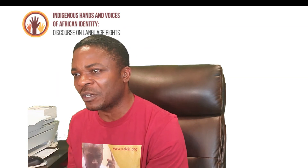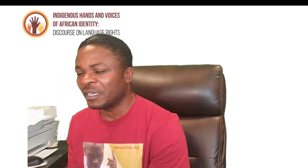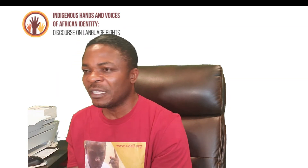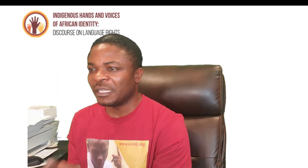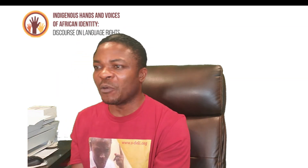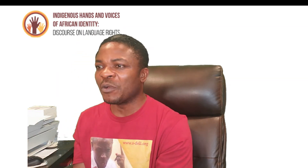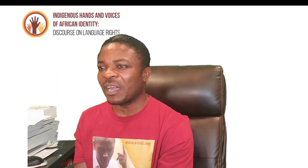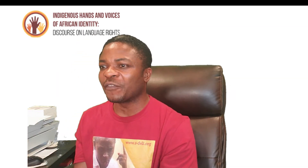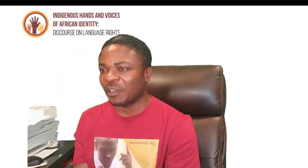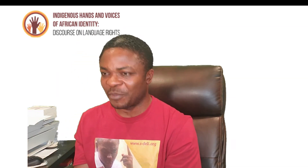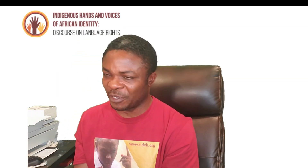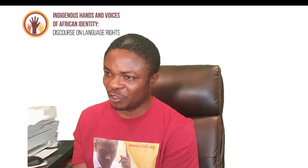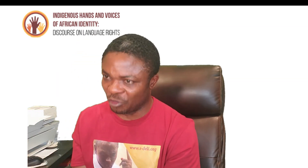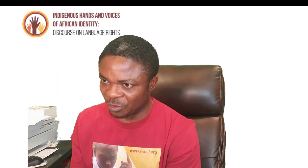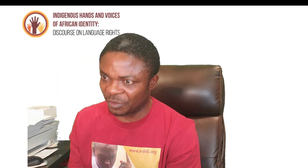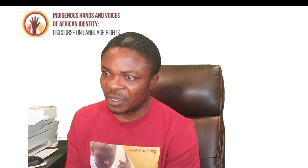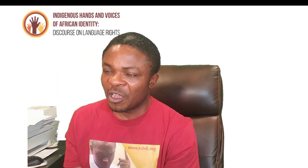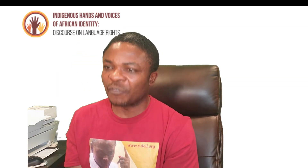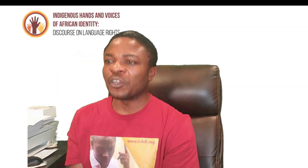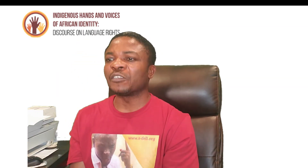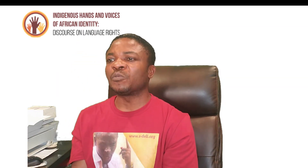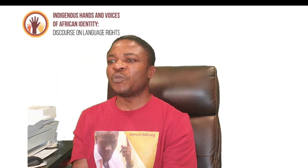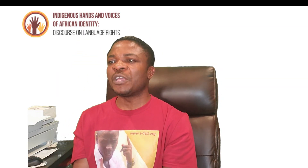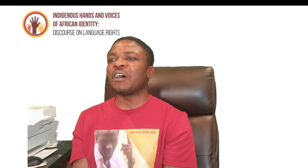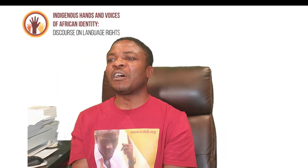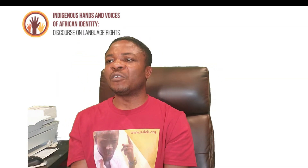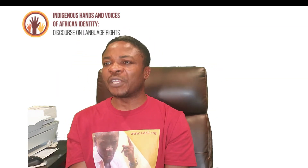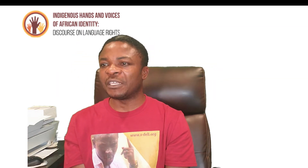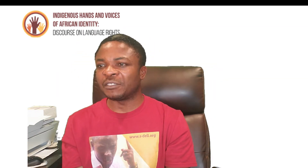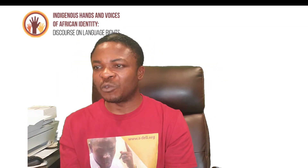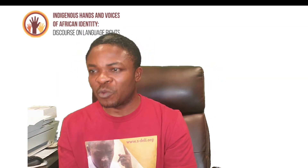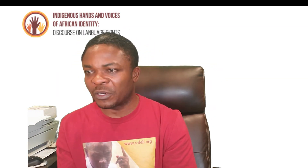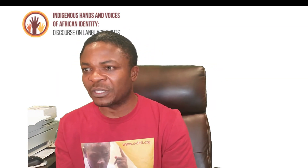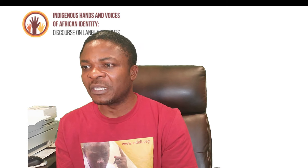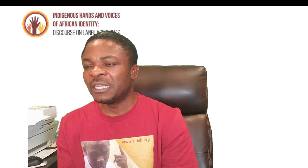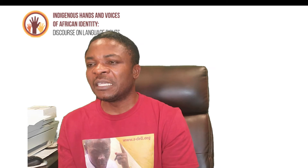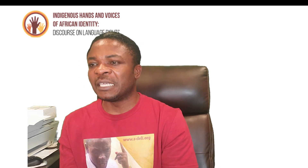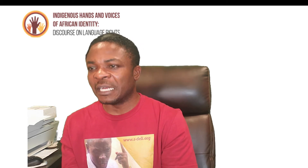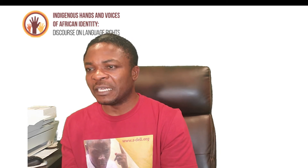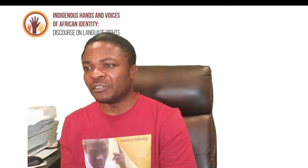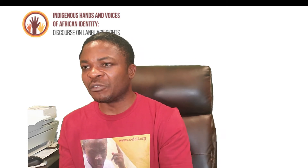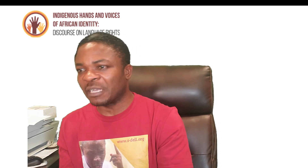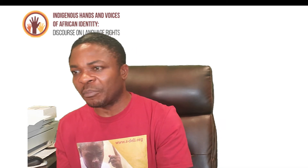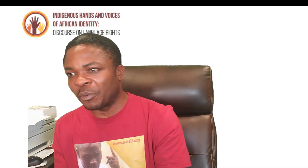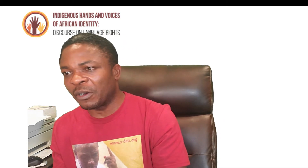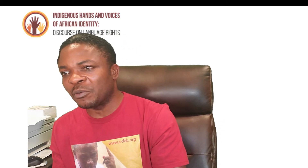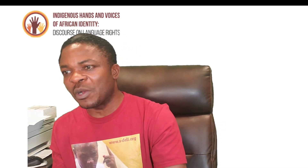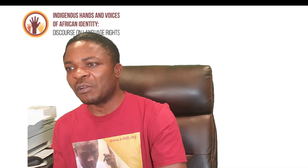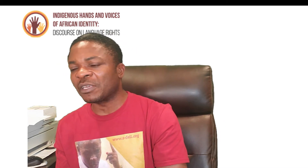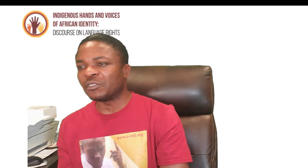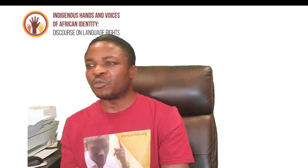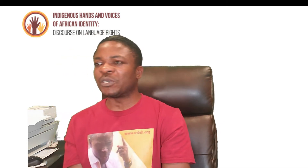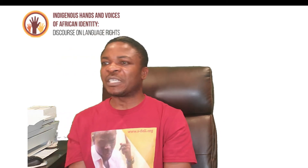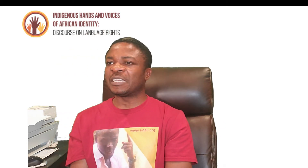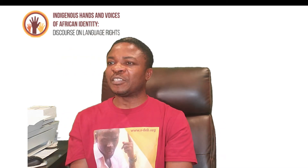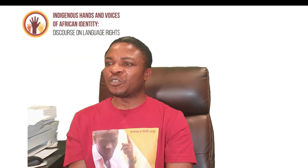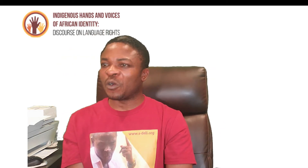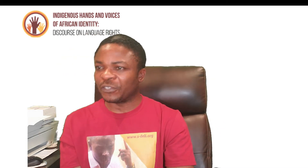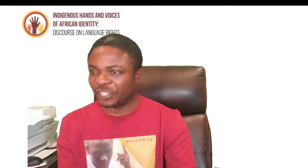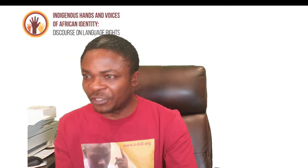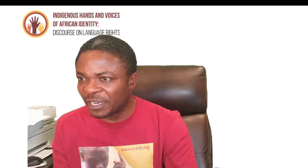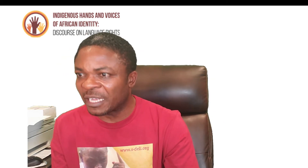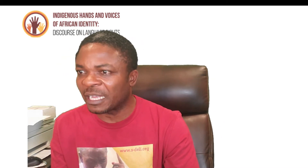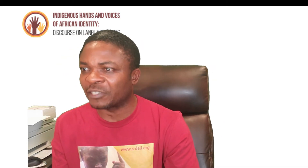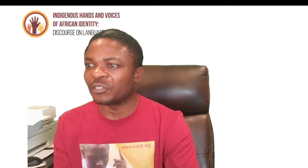entire work that we have come here to do. Of course, we are looking towards getting into Gabon. We are looking towards getting